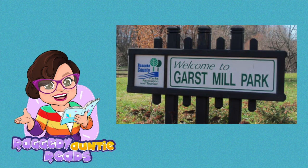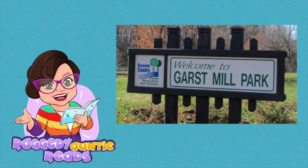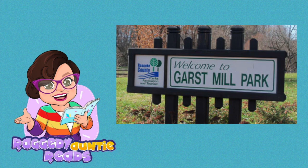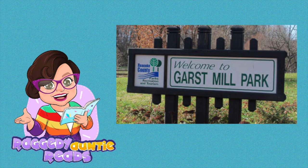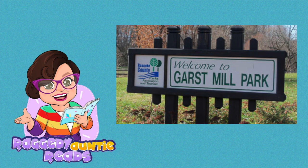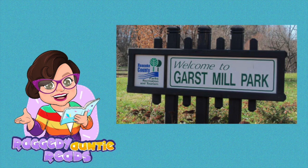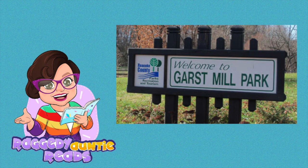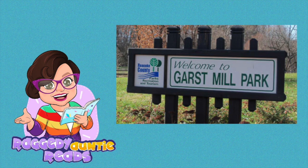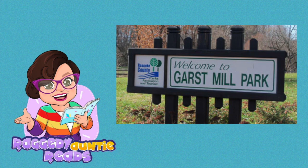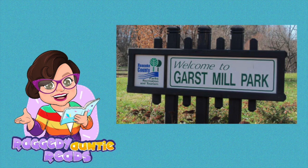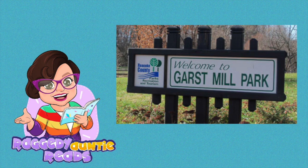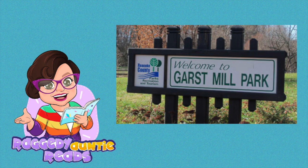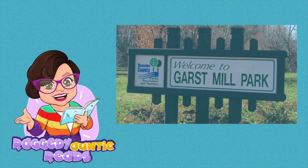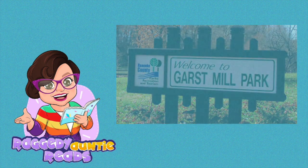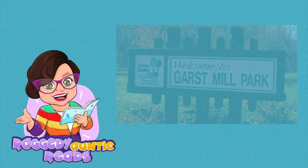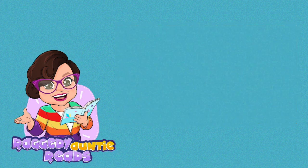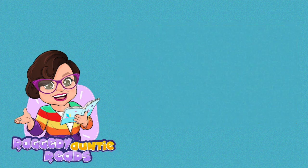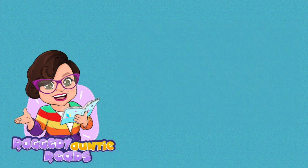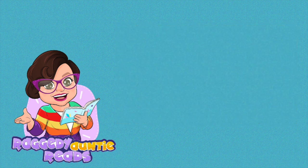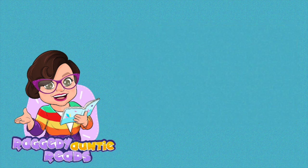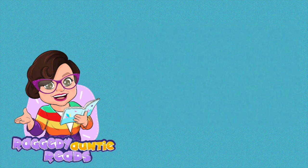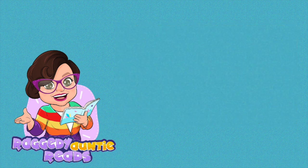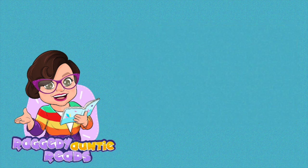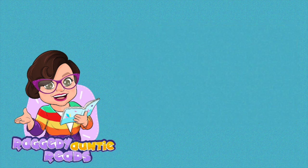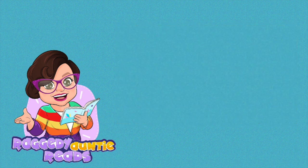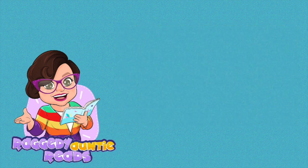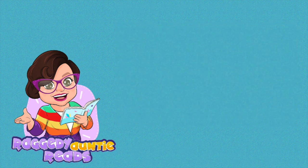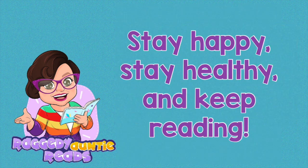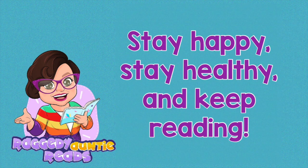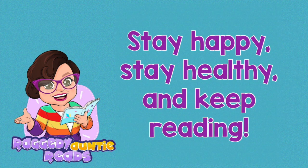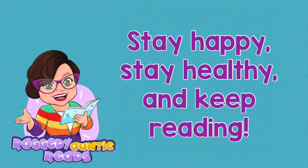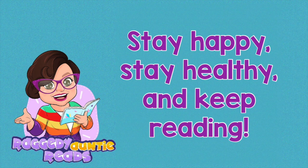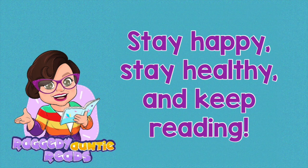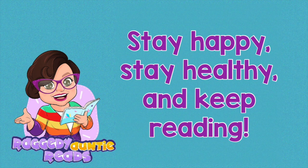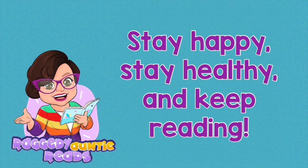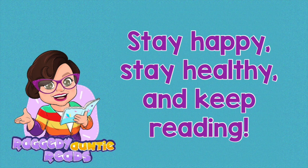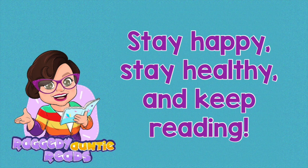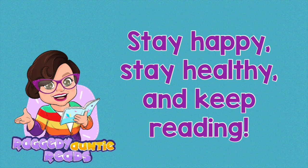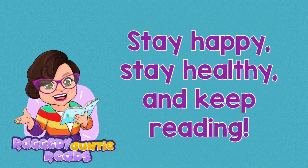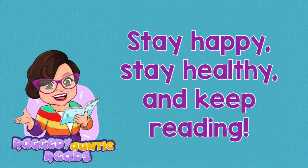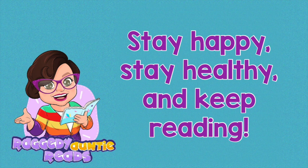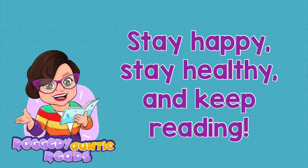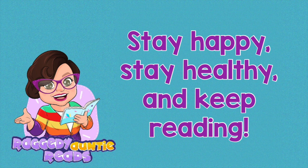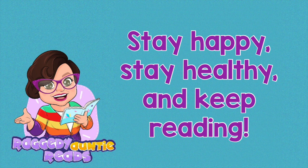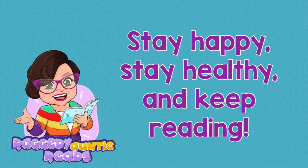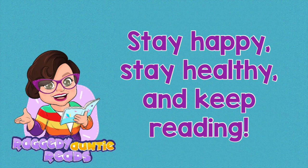happy, stay healthy, keep reading, my friend.